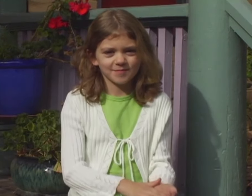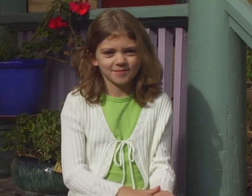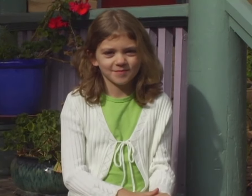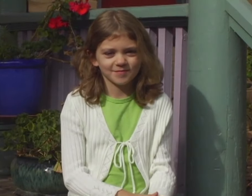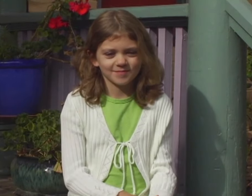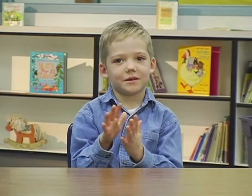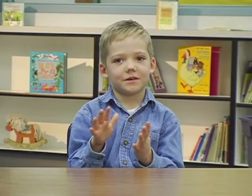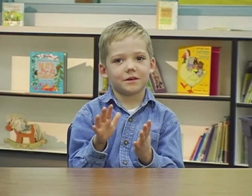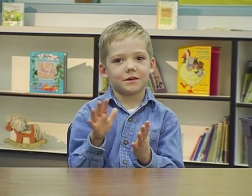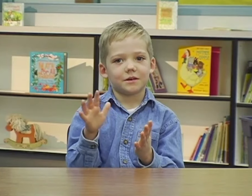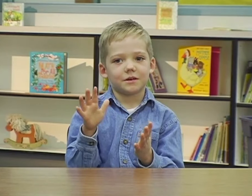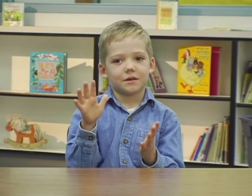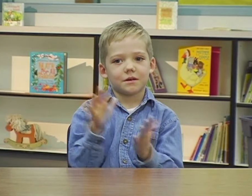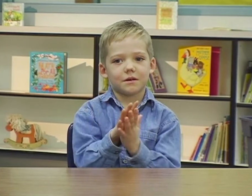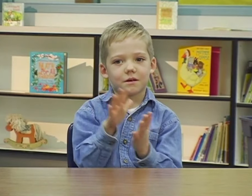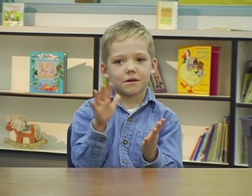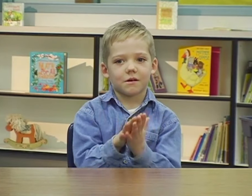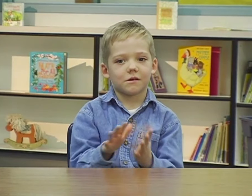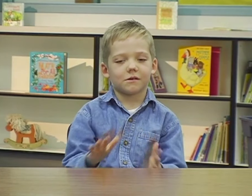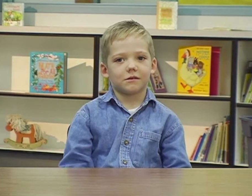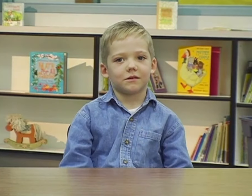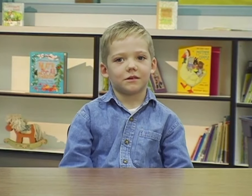School. Clap your hands together.